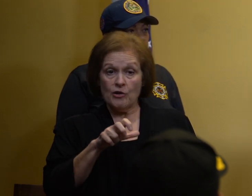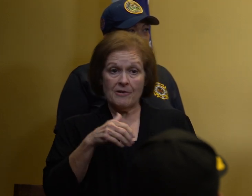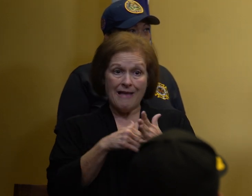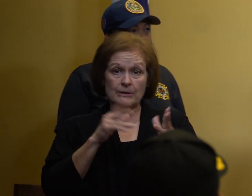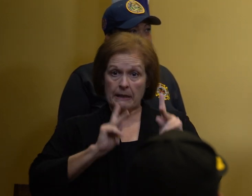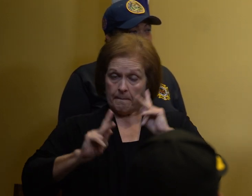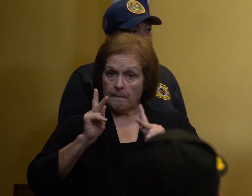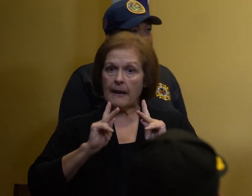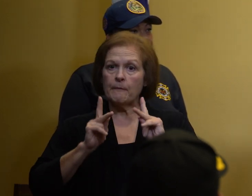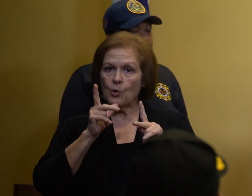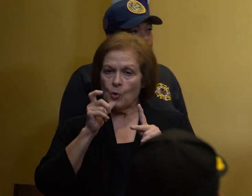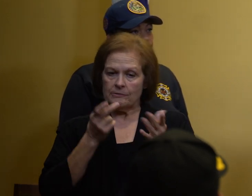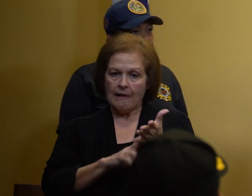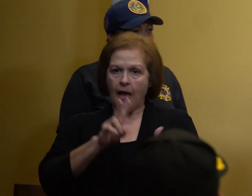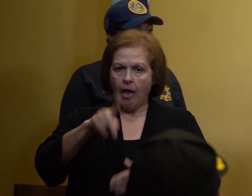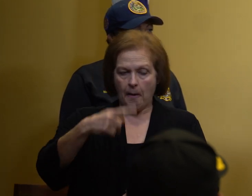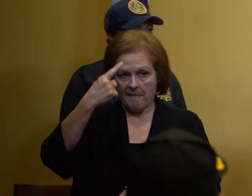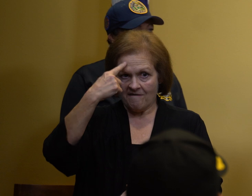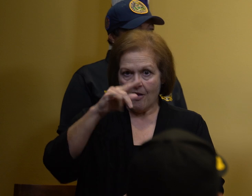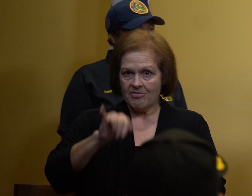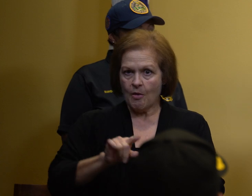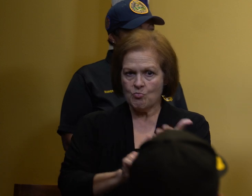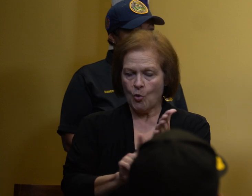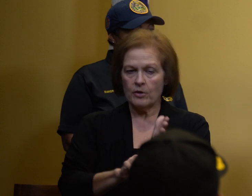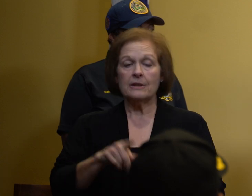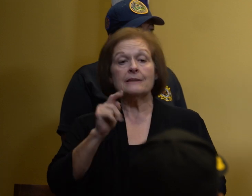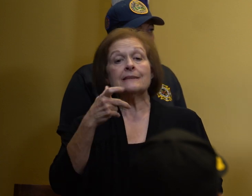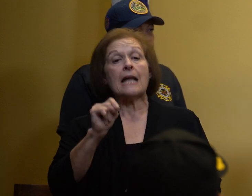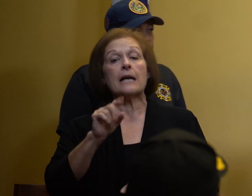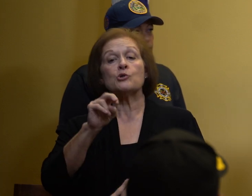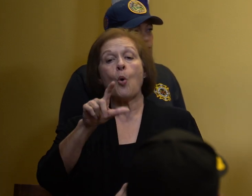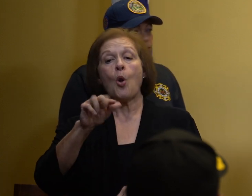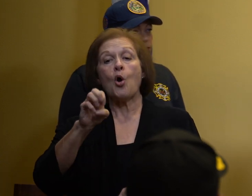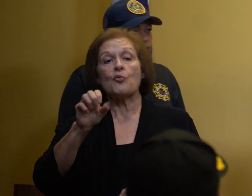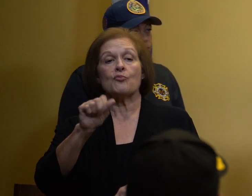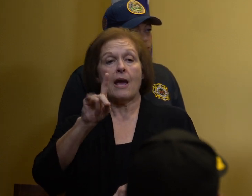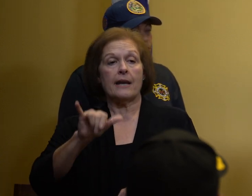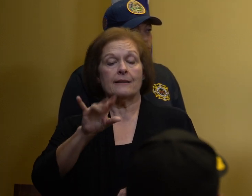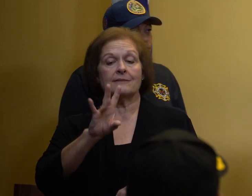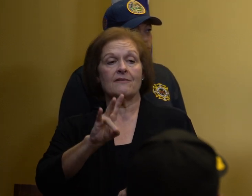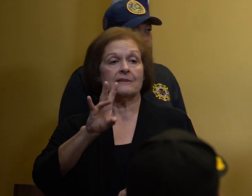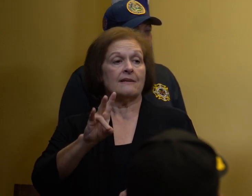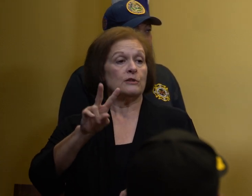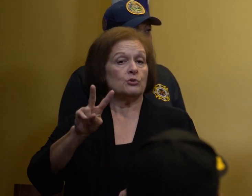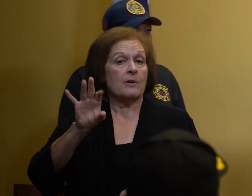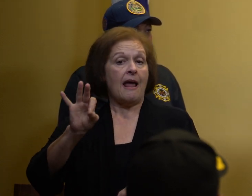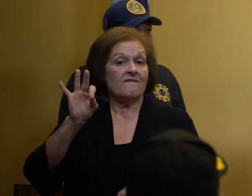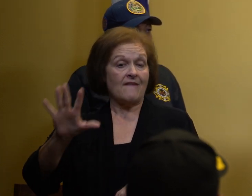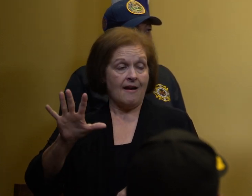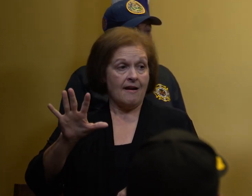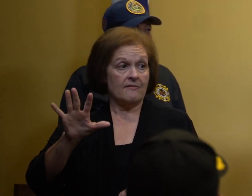subscribers who have opted in to receive our alerts. You can do that by texting NOLA Ready, one word, NOLA Ready, to